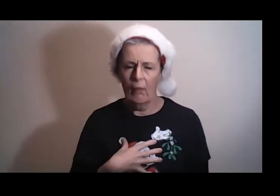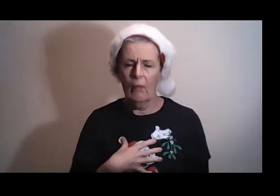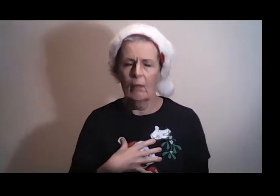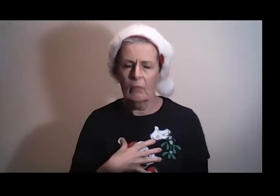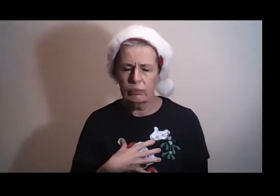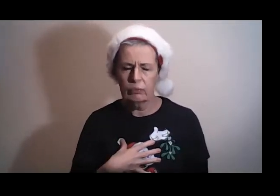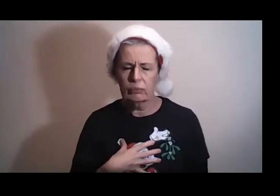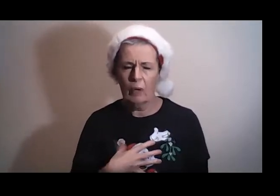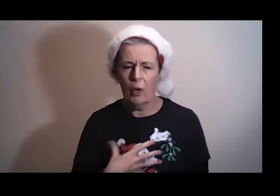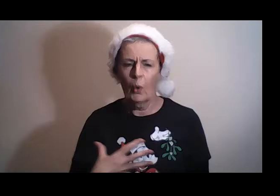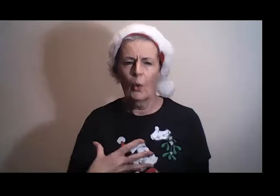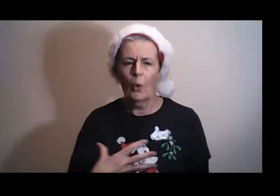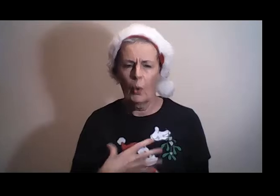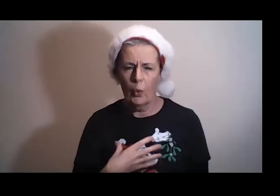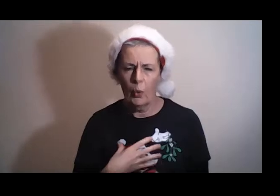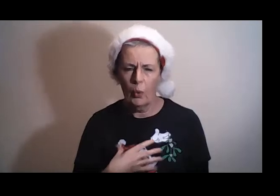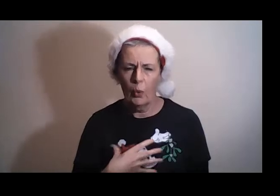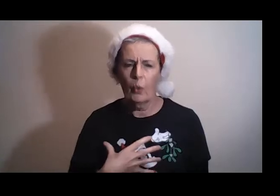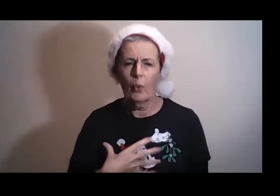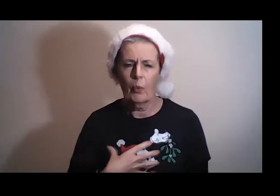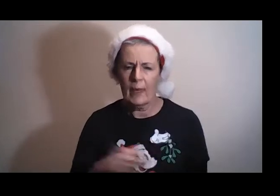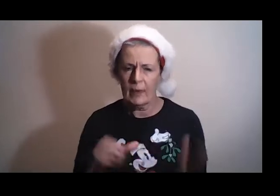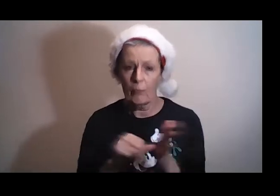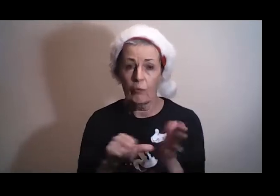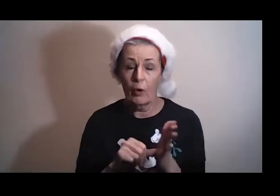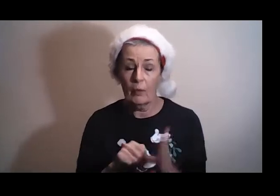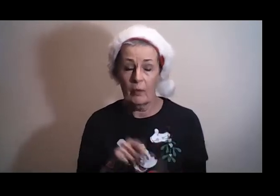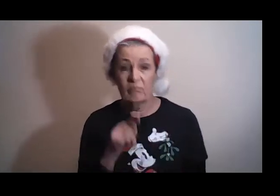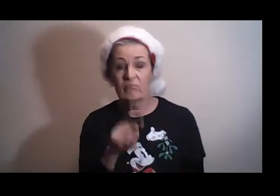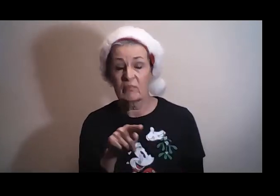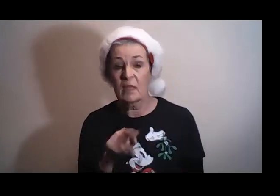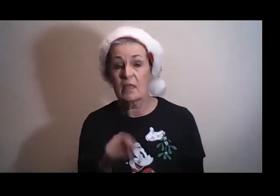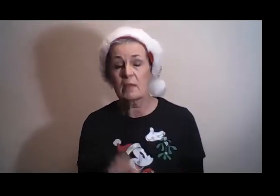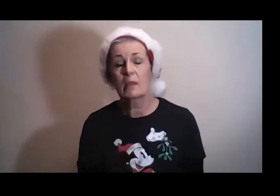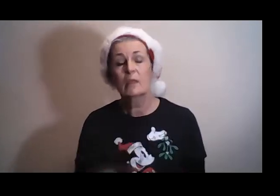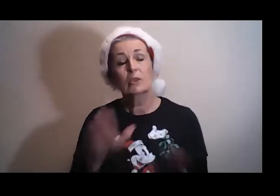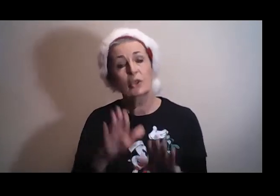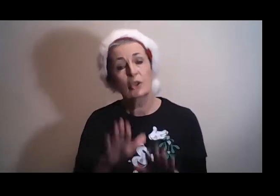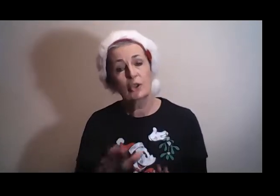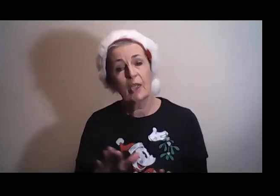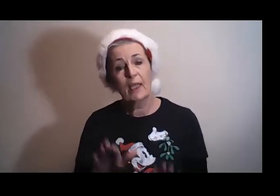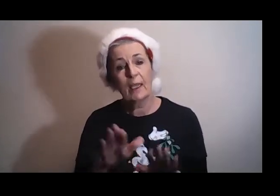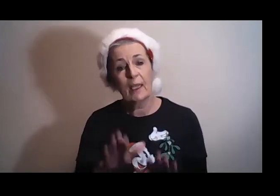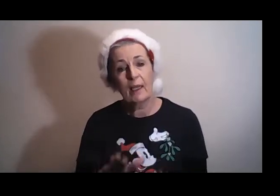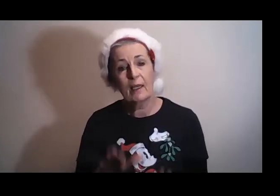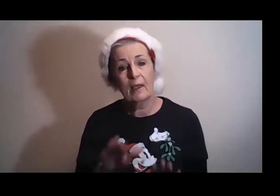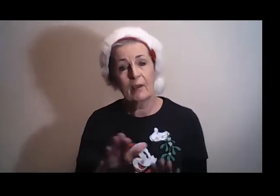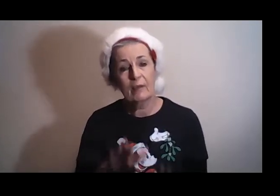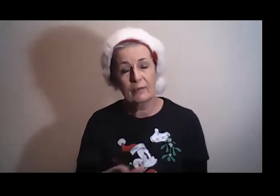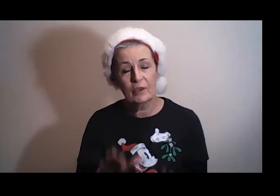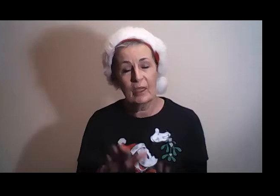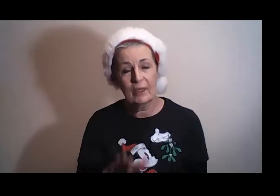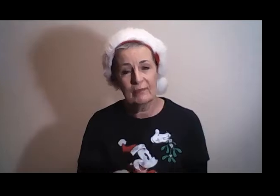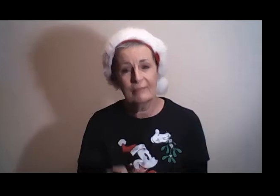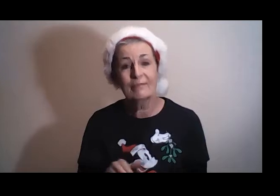by just doing this gently and calmly, you